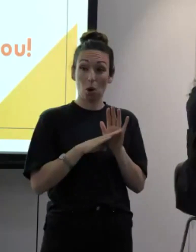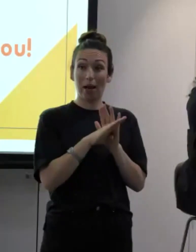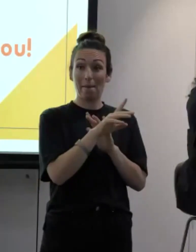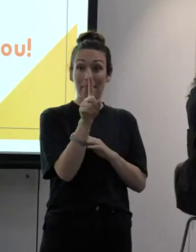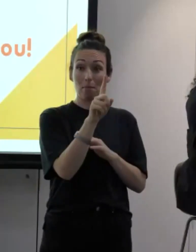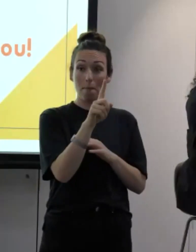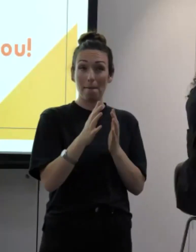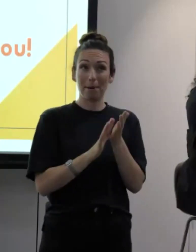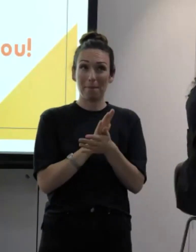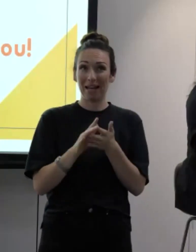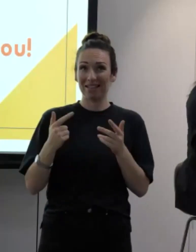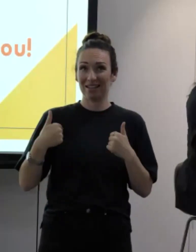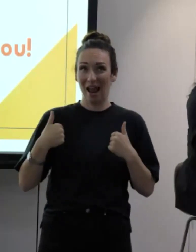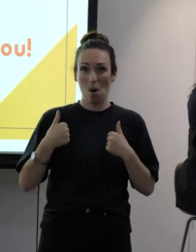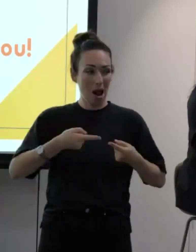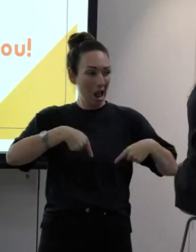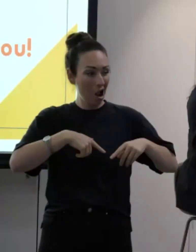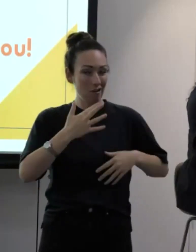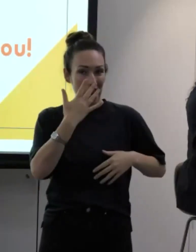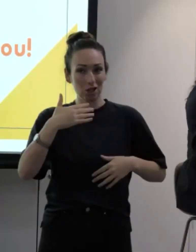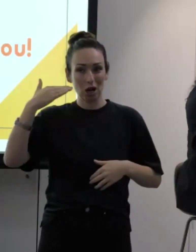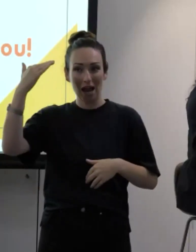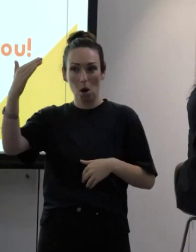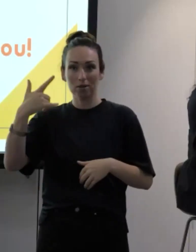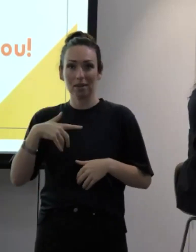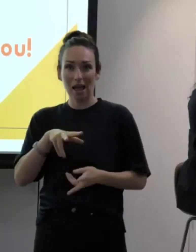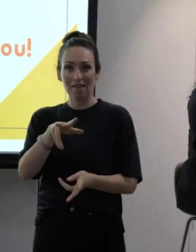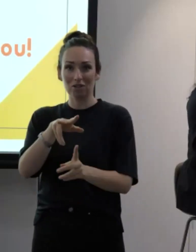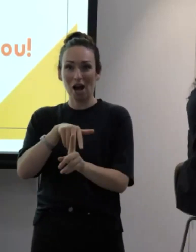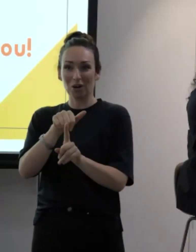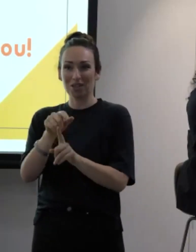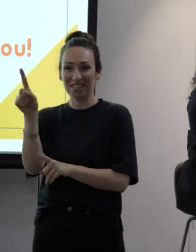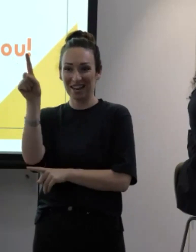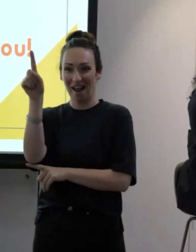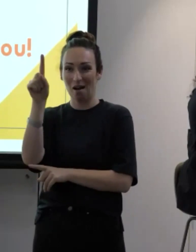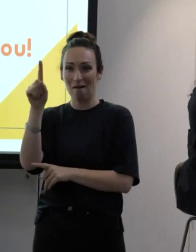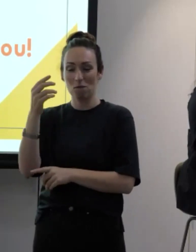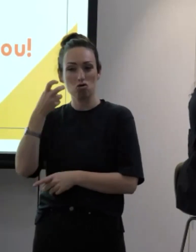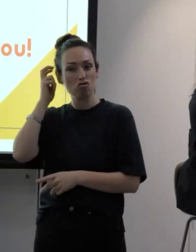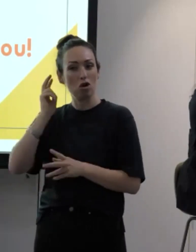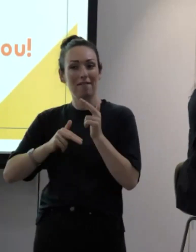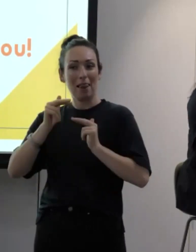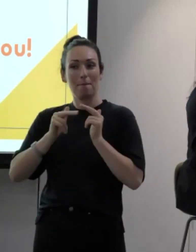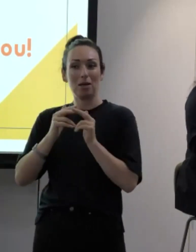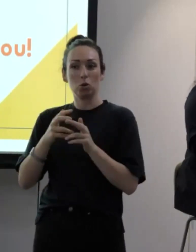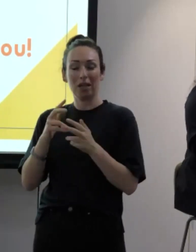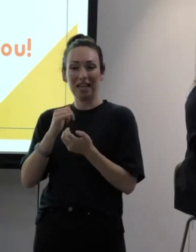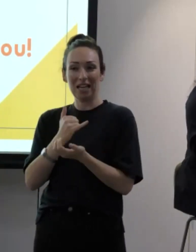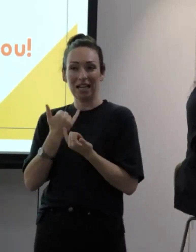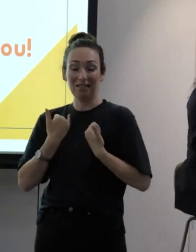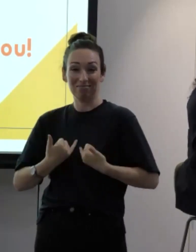our age, so many of them are now going and getting diagnoses for neurodevelopmental conditions that weren't diagnosed when they were